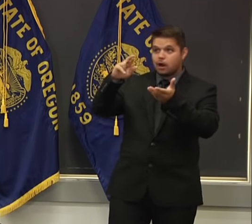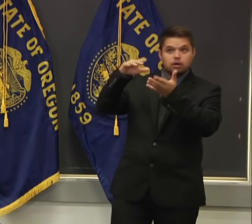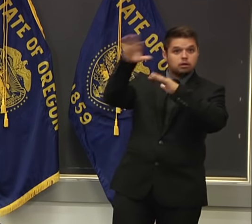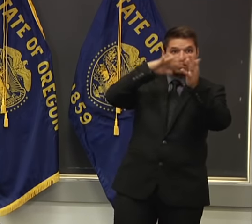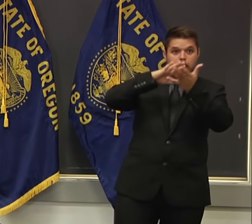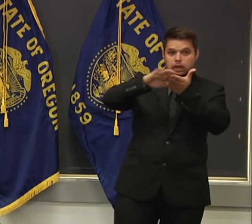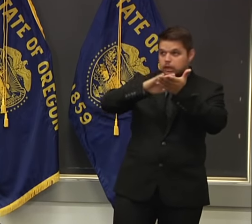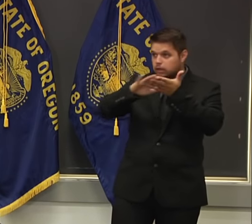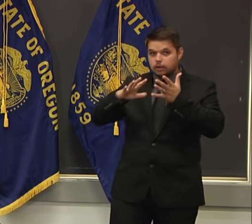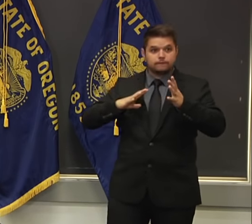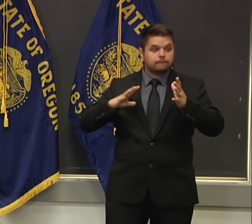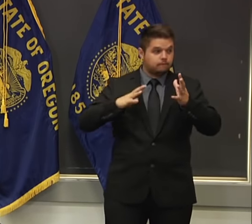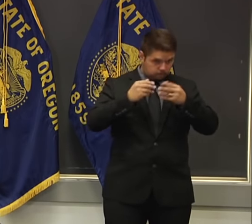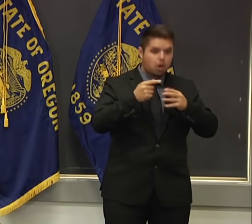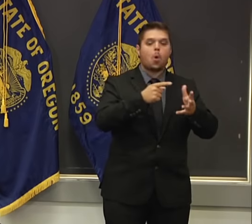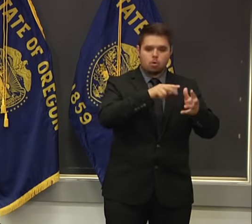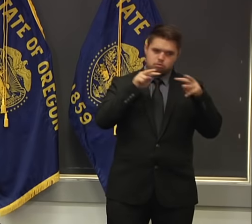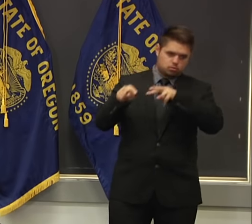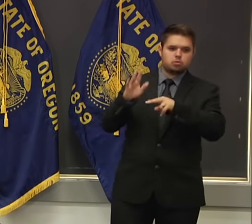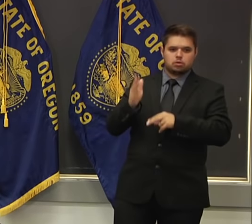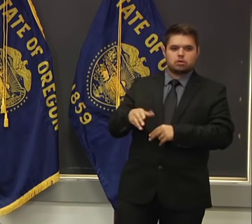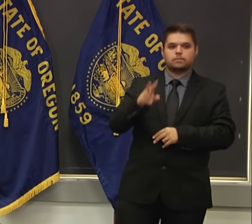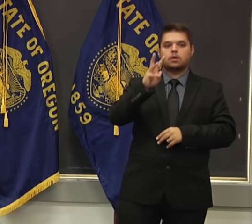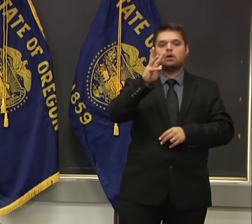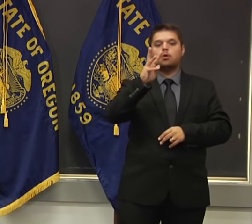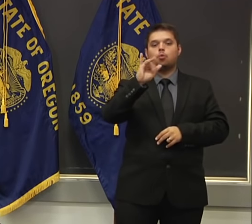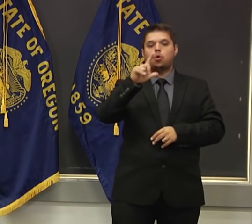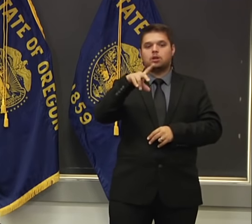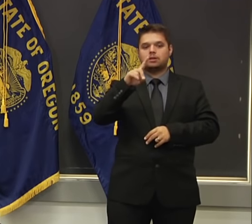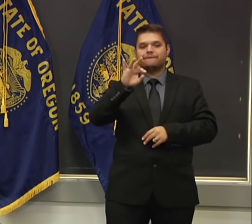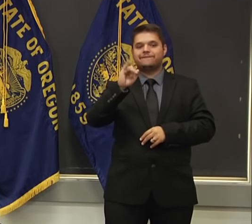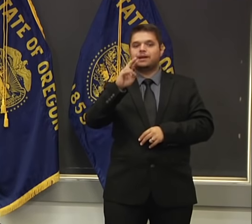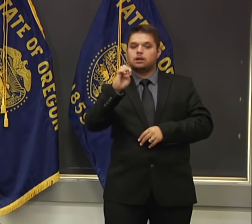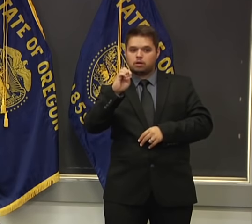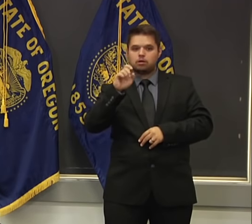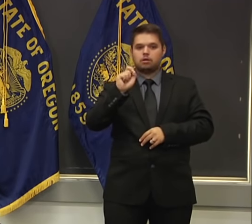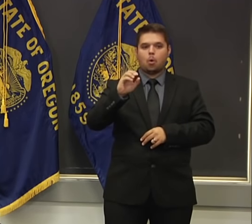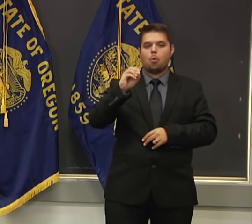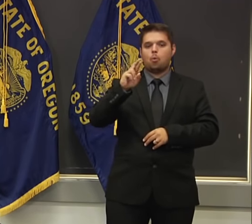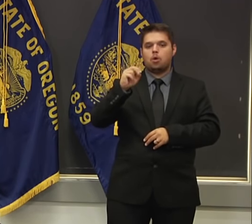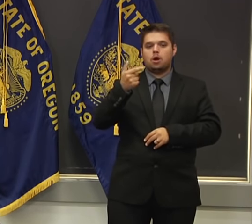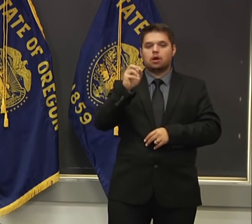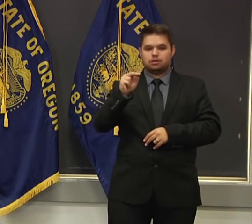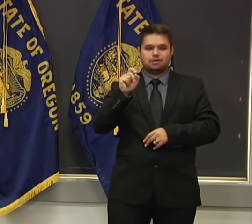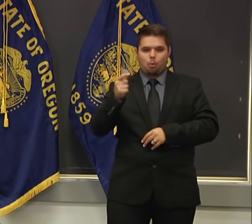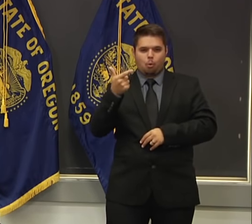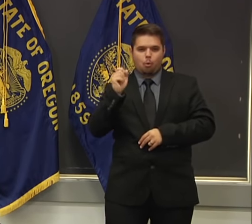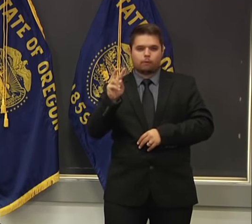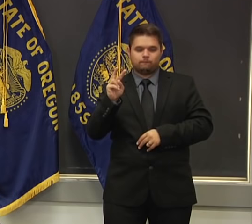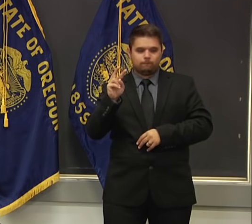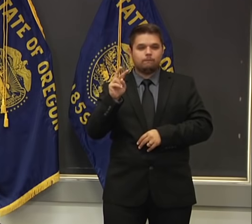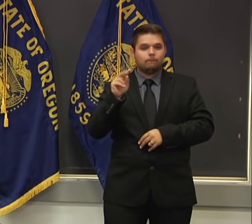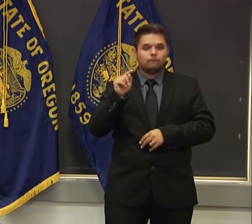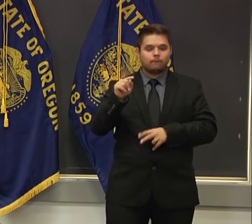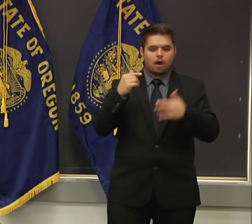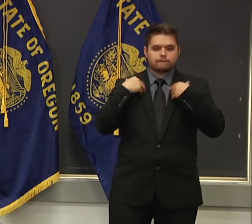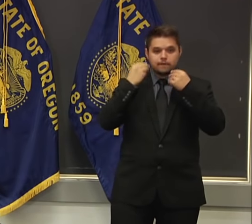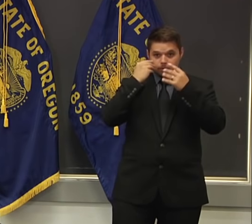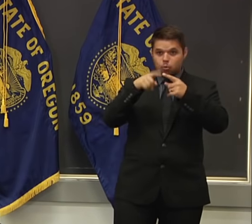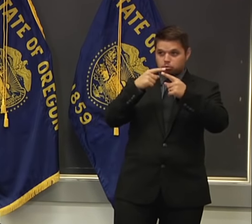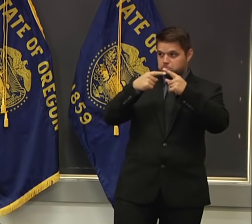visiting wildfire.oregon.gov. I want to turn next to smoke